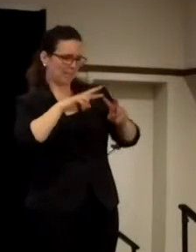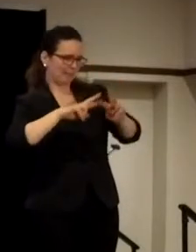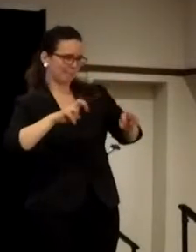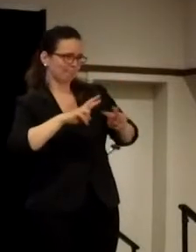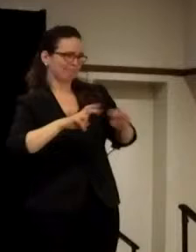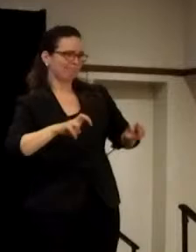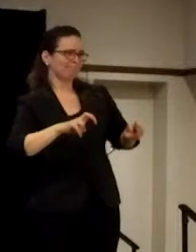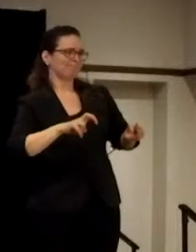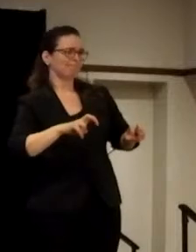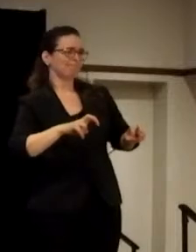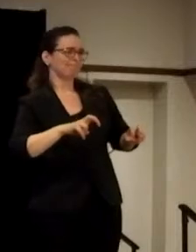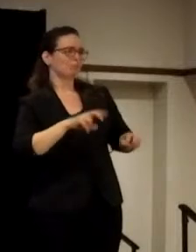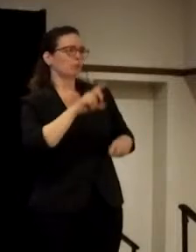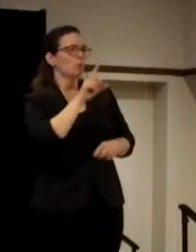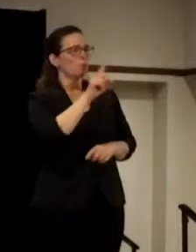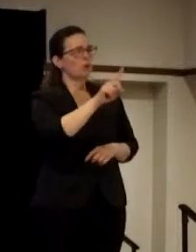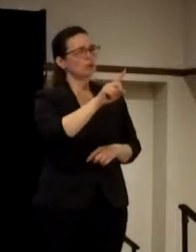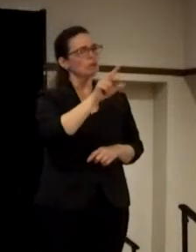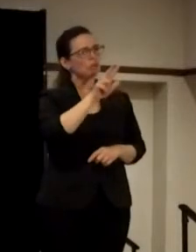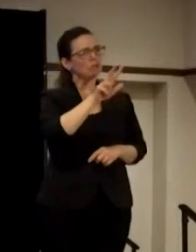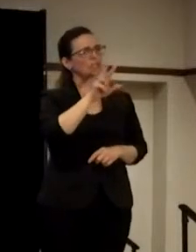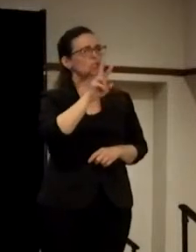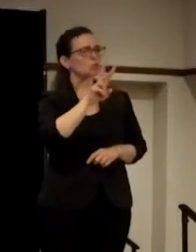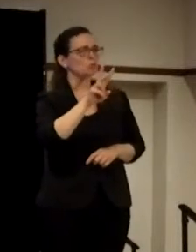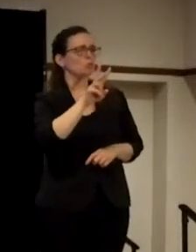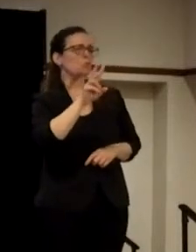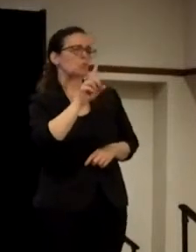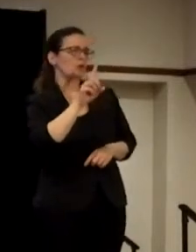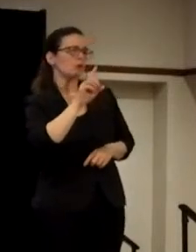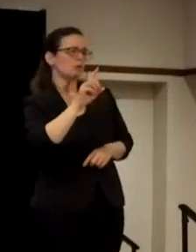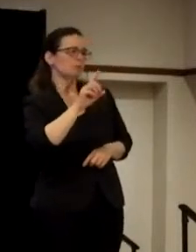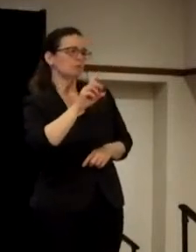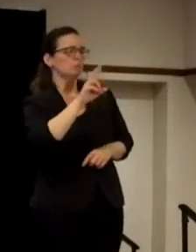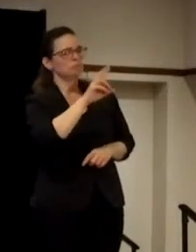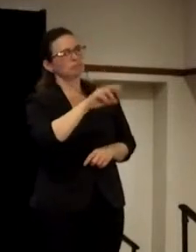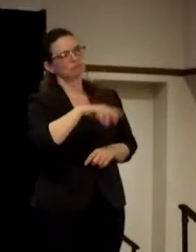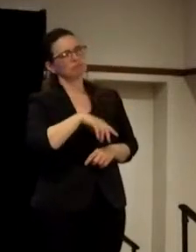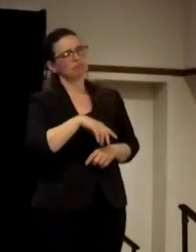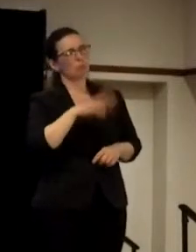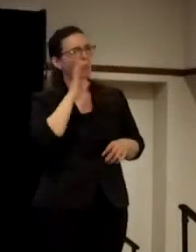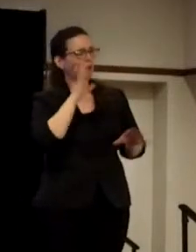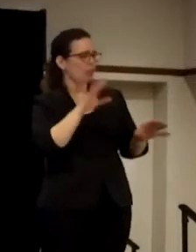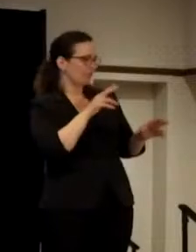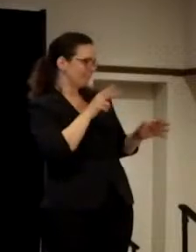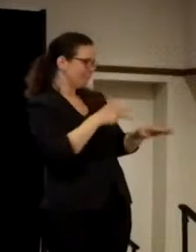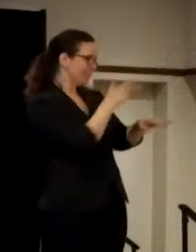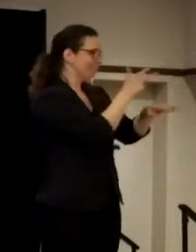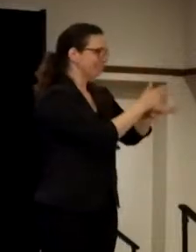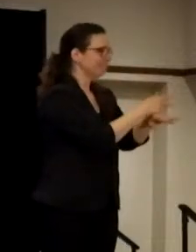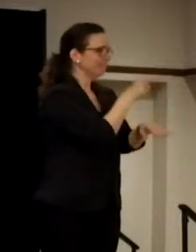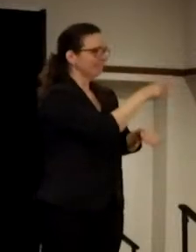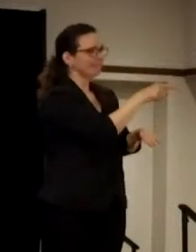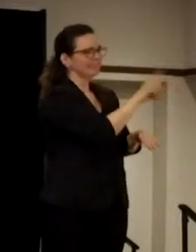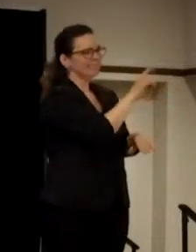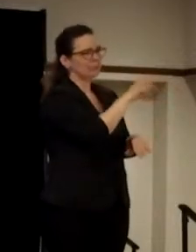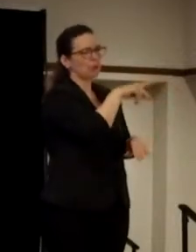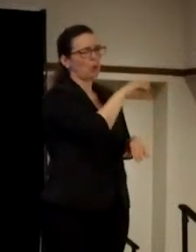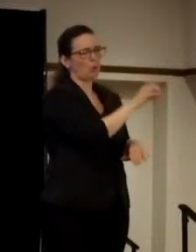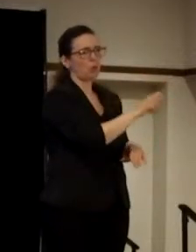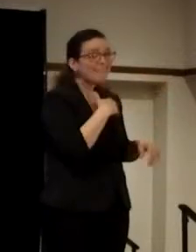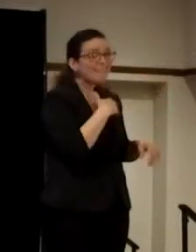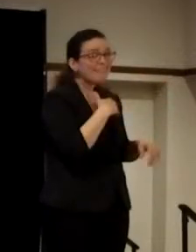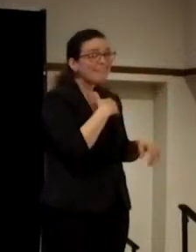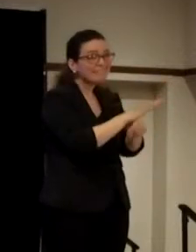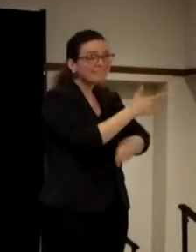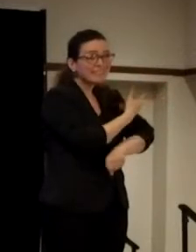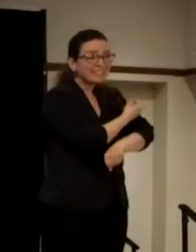is one of those. So that will get a lot of attention. But I believe we have at least one,